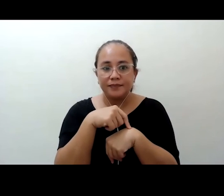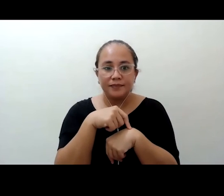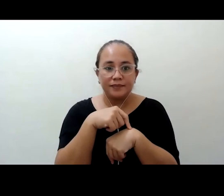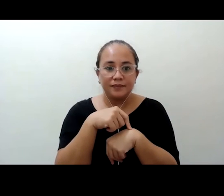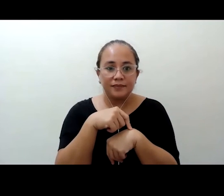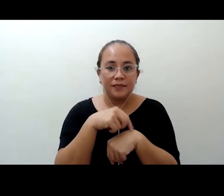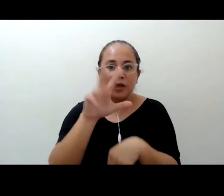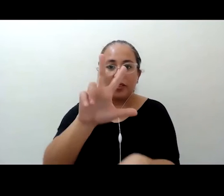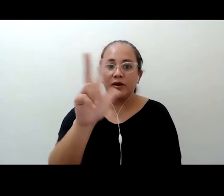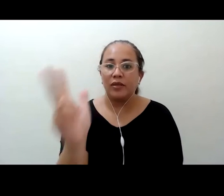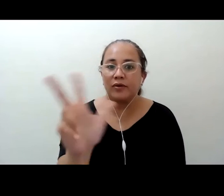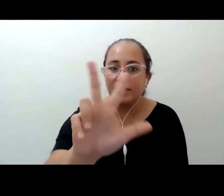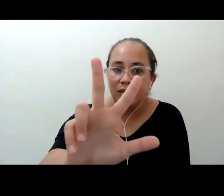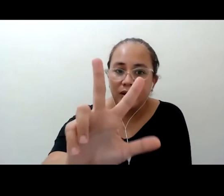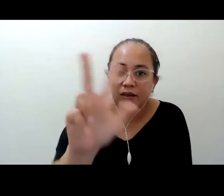3:30